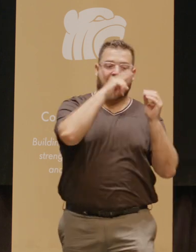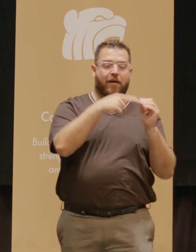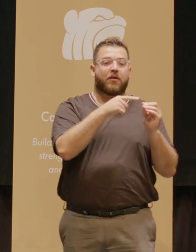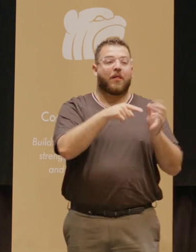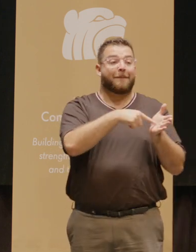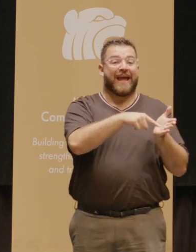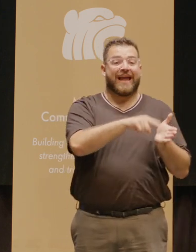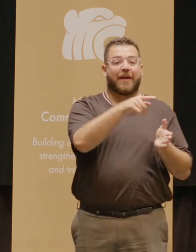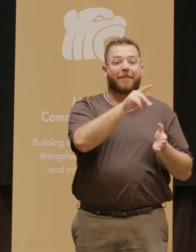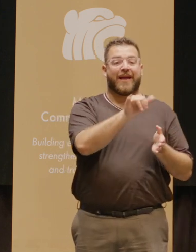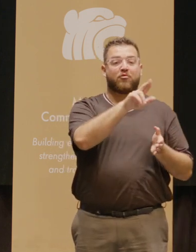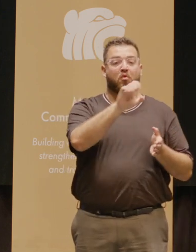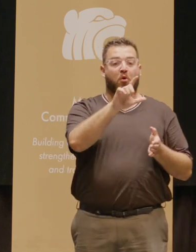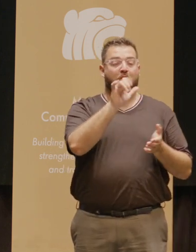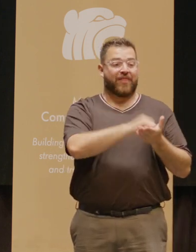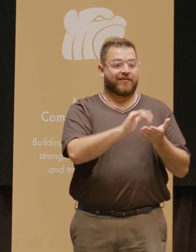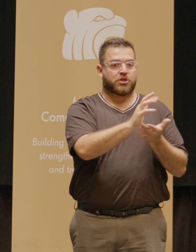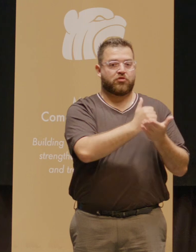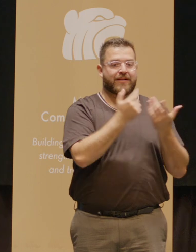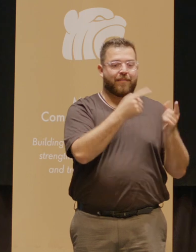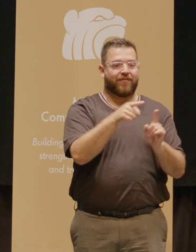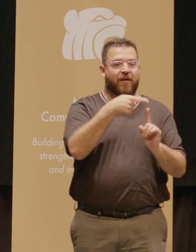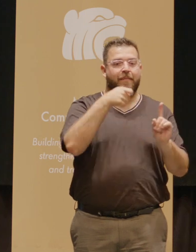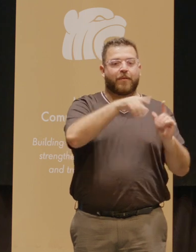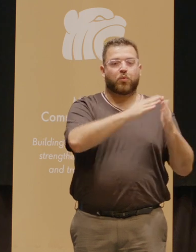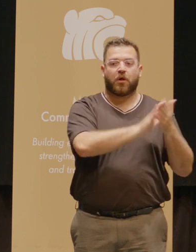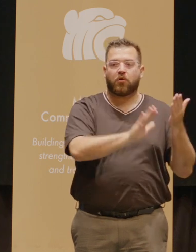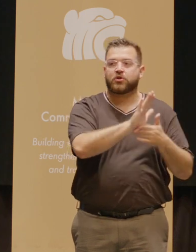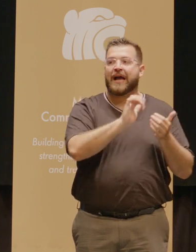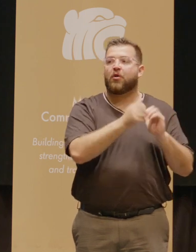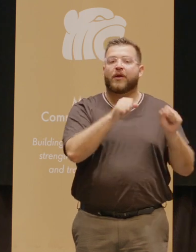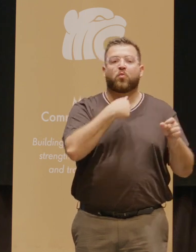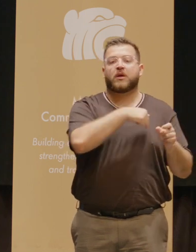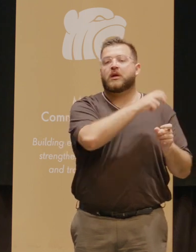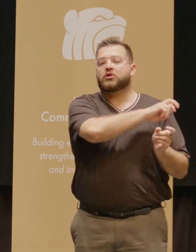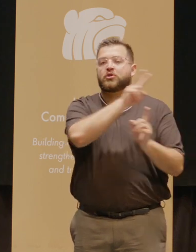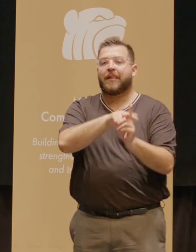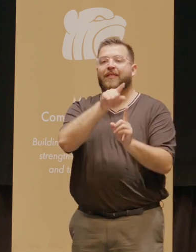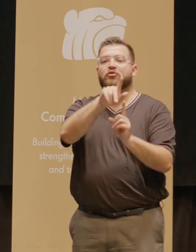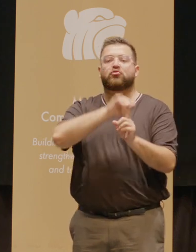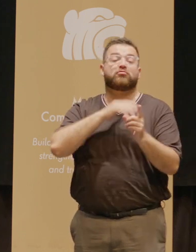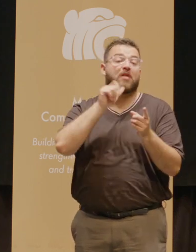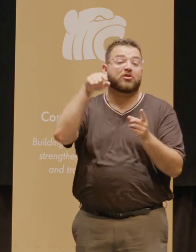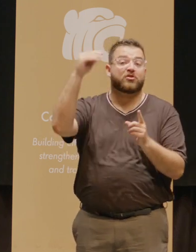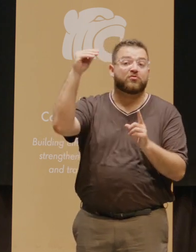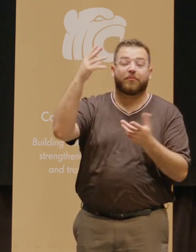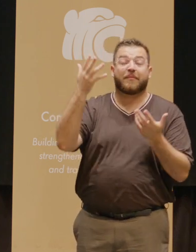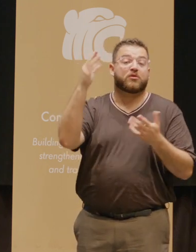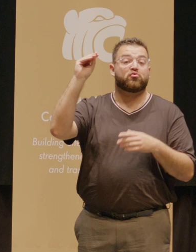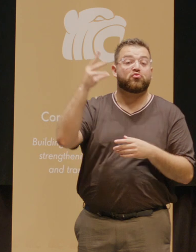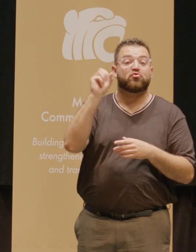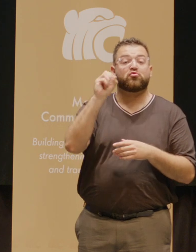from a community college system, but also thinking about how we can better use solar energy, not just about the training of solar energy, but what can your